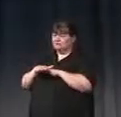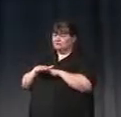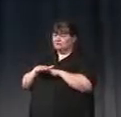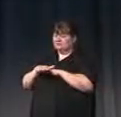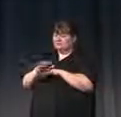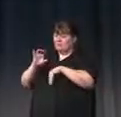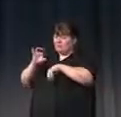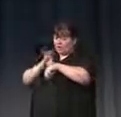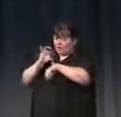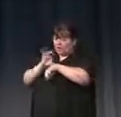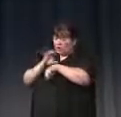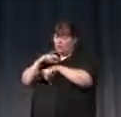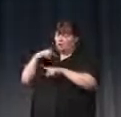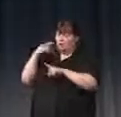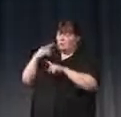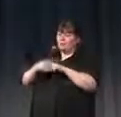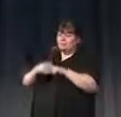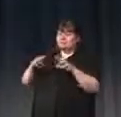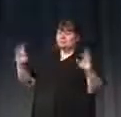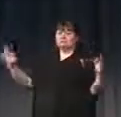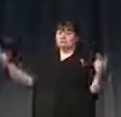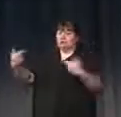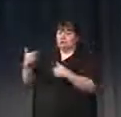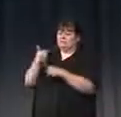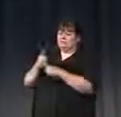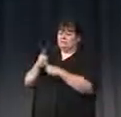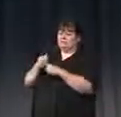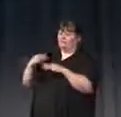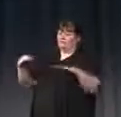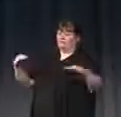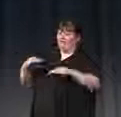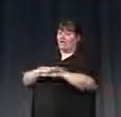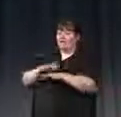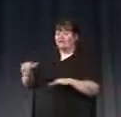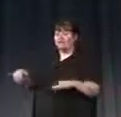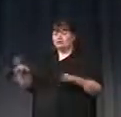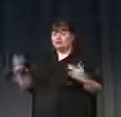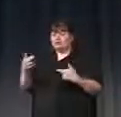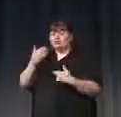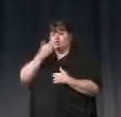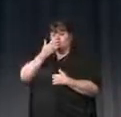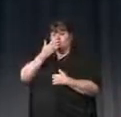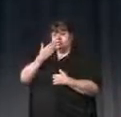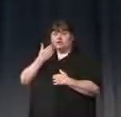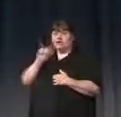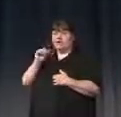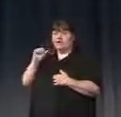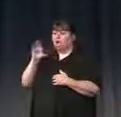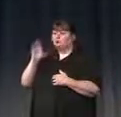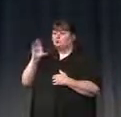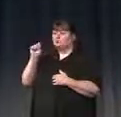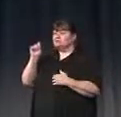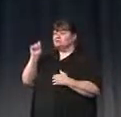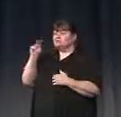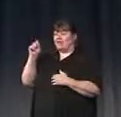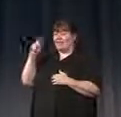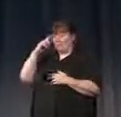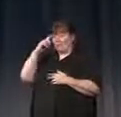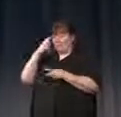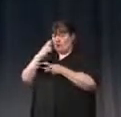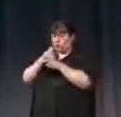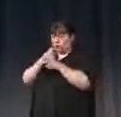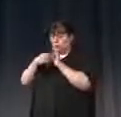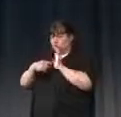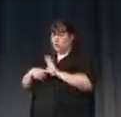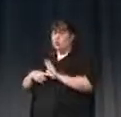computer coupled with the acoustics of this room. So this room actually has surprisingly good acoustics. I was thinking that this was going to be hard to play demos in